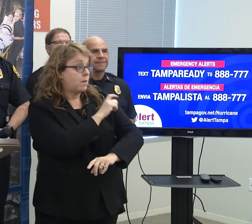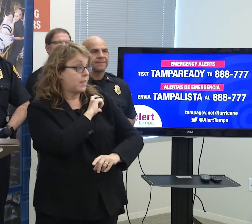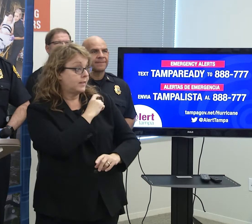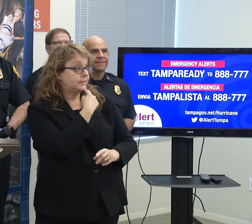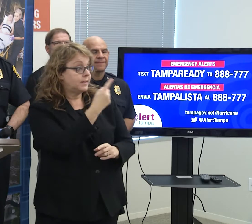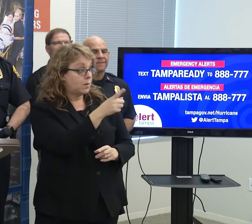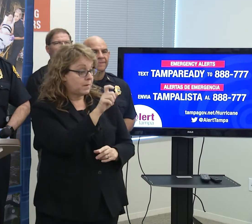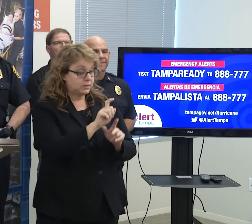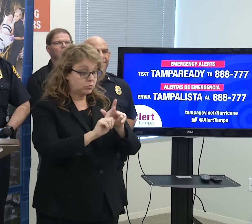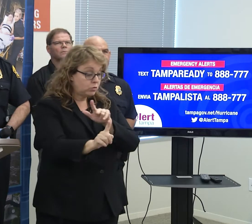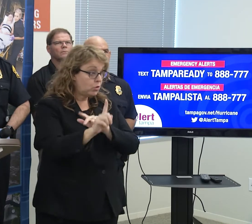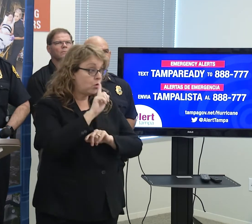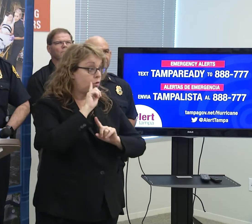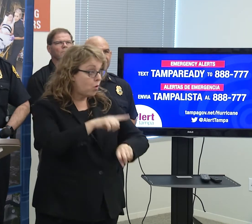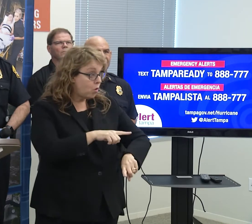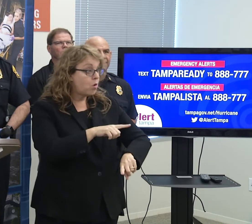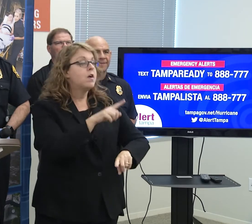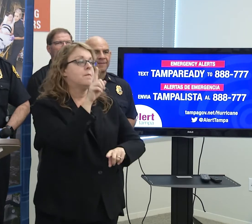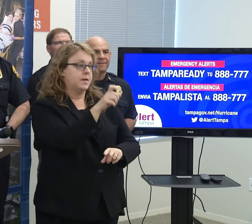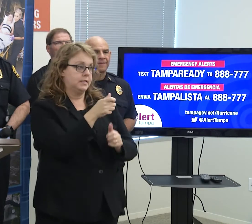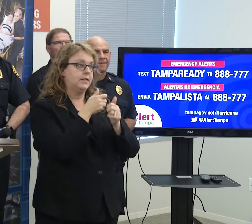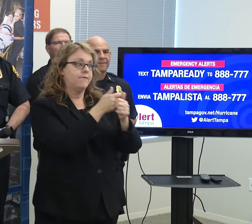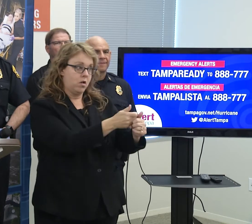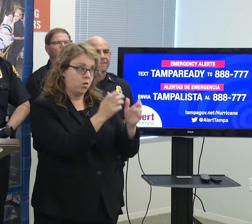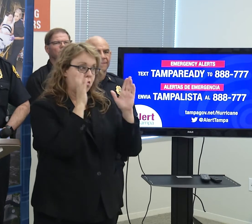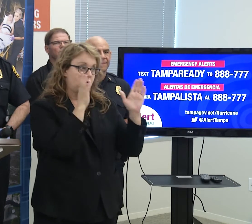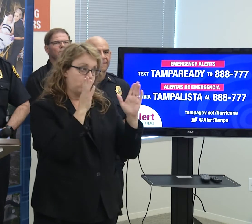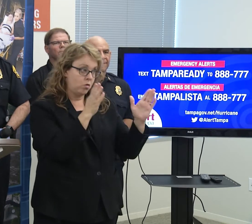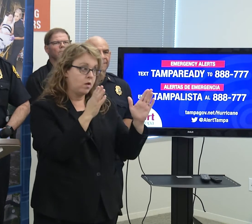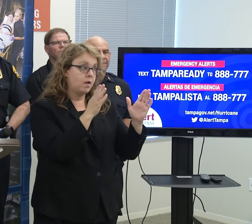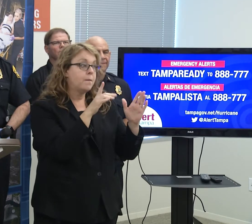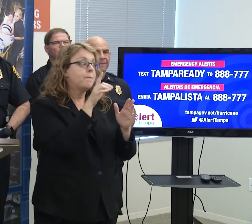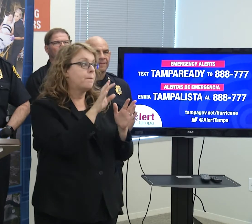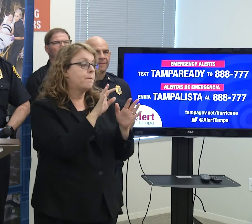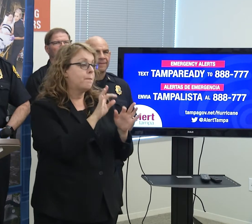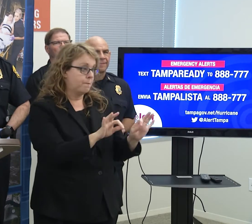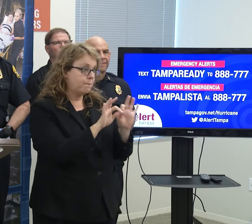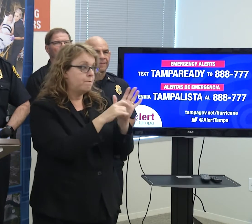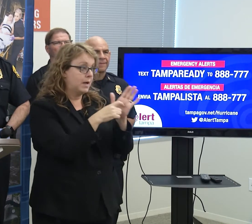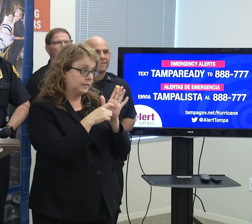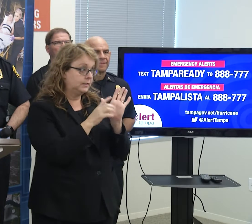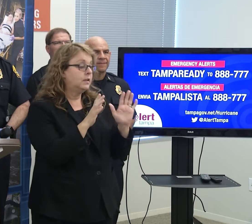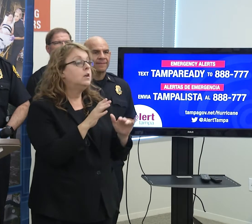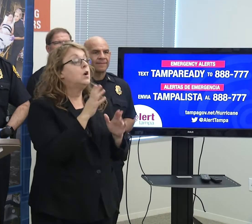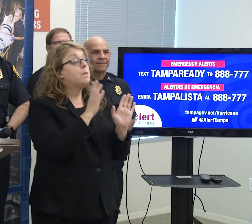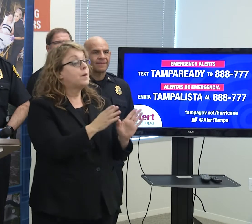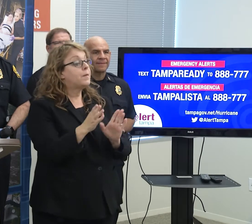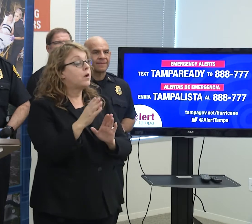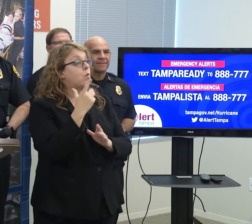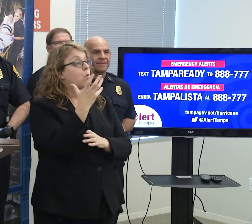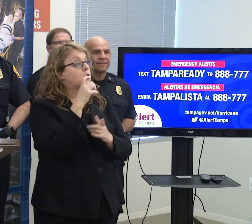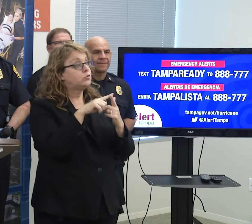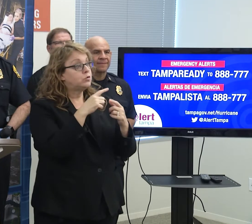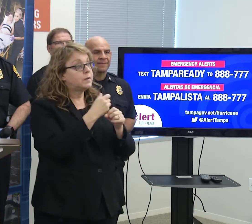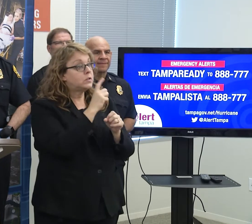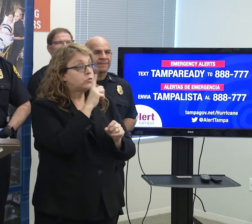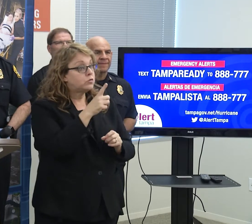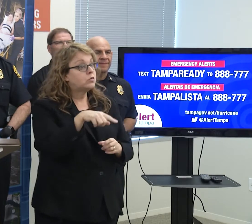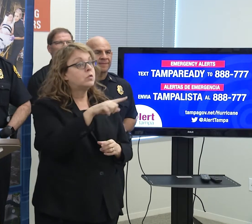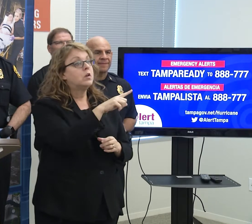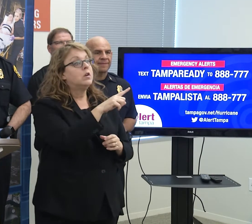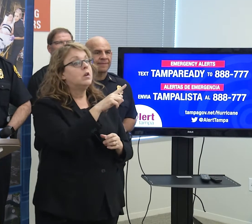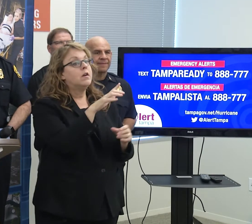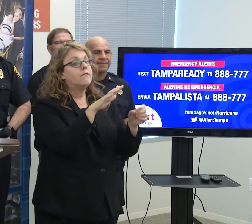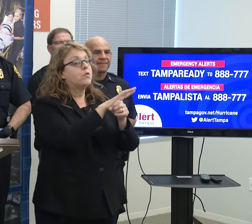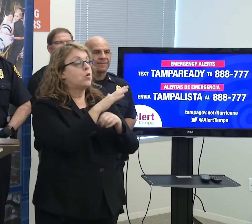evacuation order is given, it needs to be heeded by our citizens. But we are prepared. I want to assure